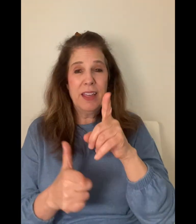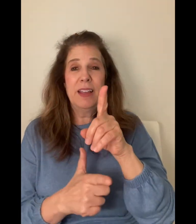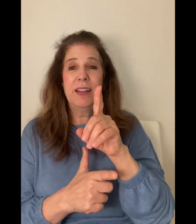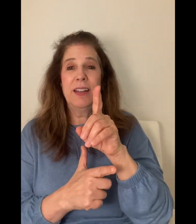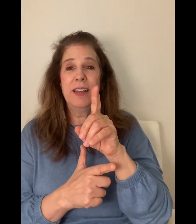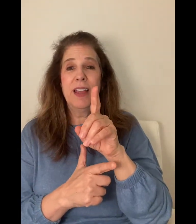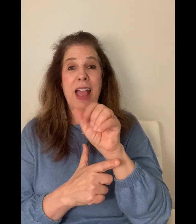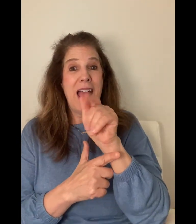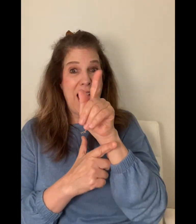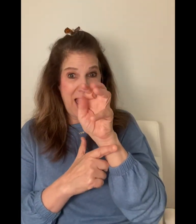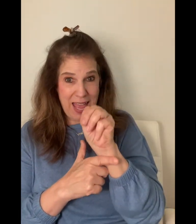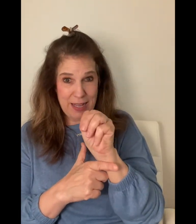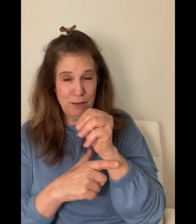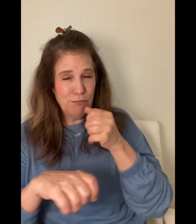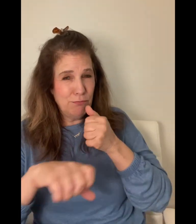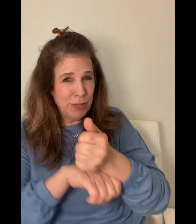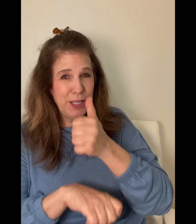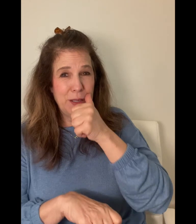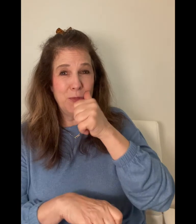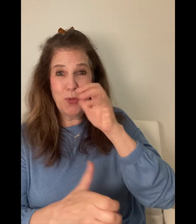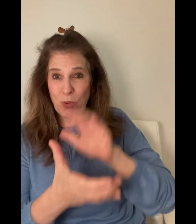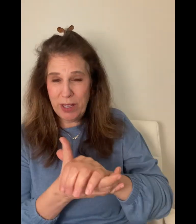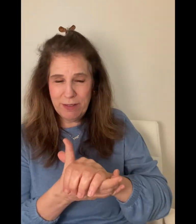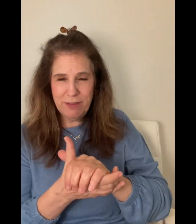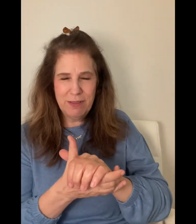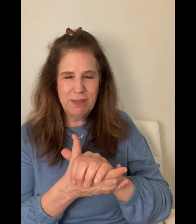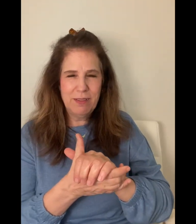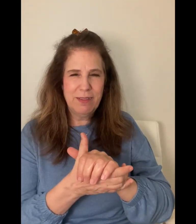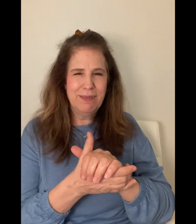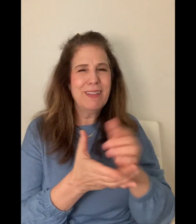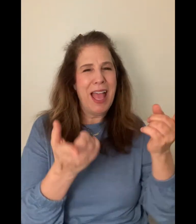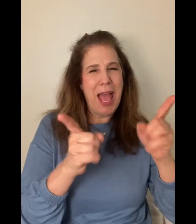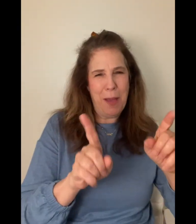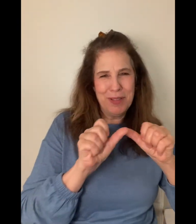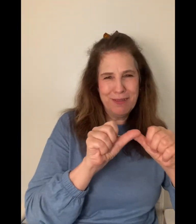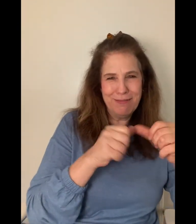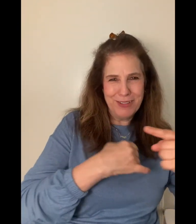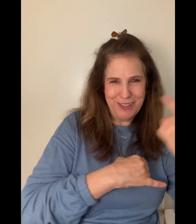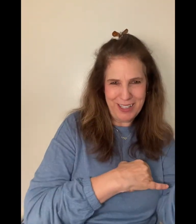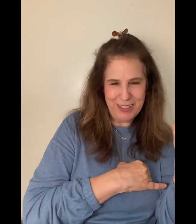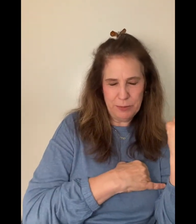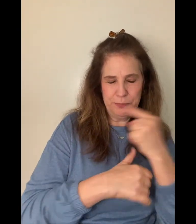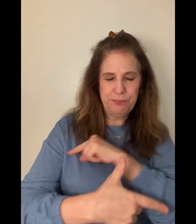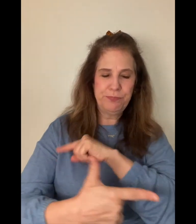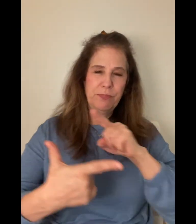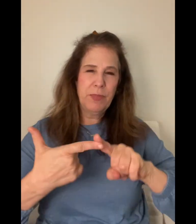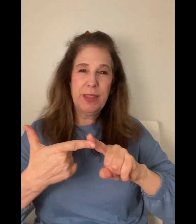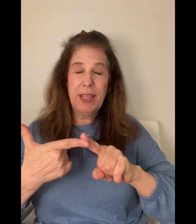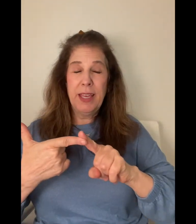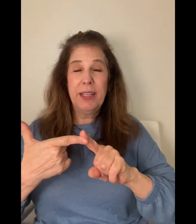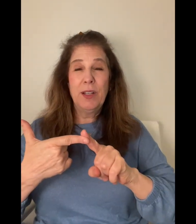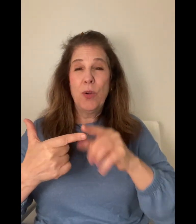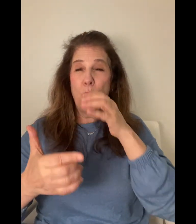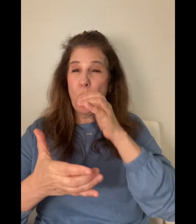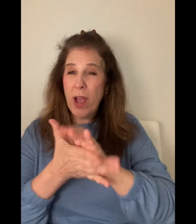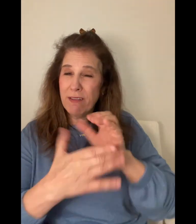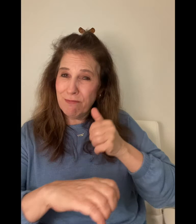They would be alleviated from us from generation to generation, century to century, till the end of days, till the punishment is erased, till we